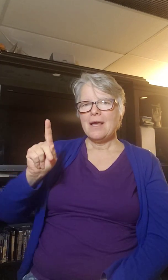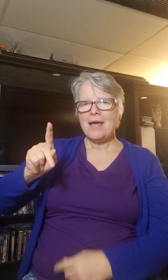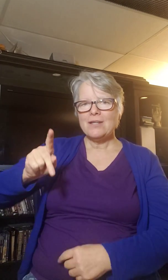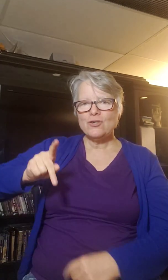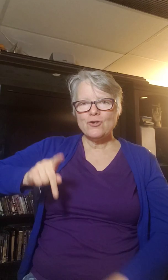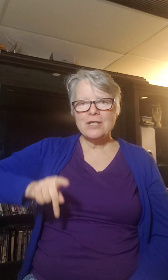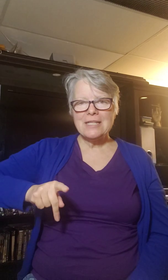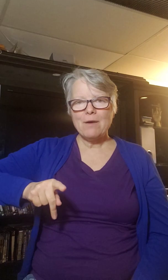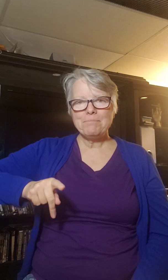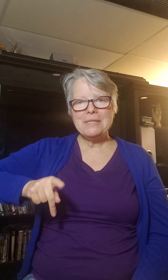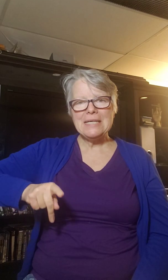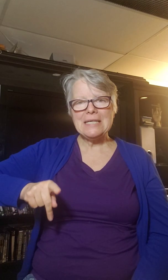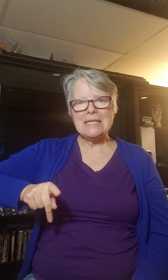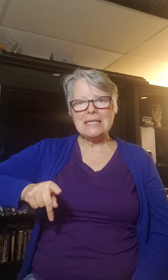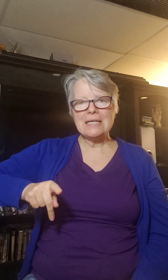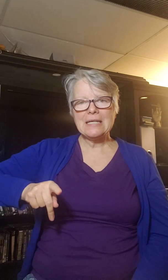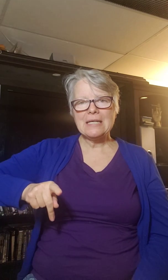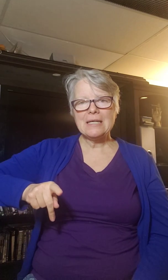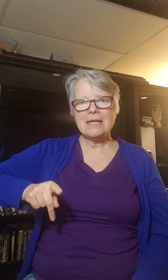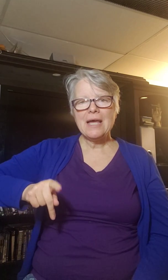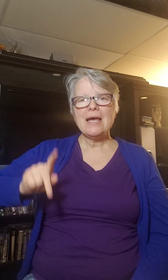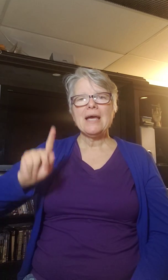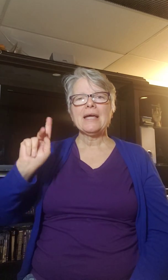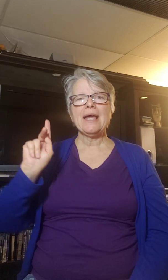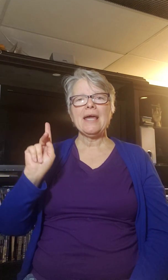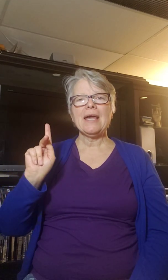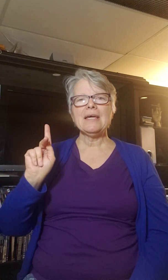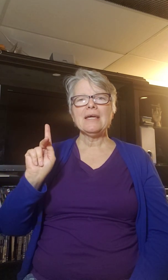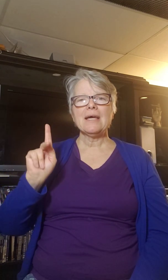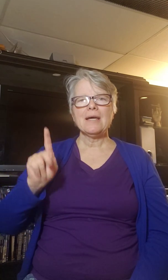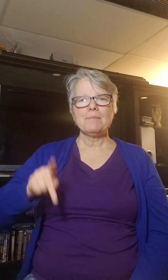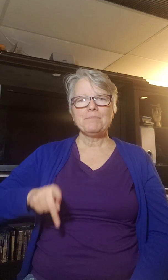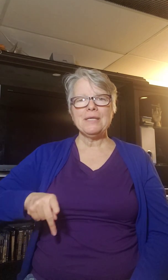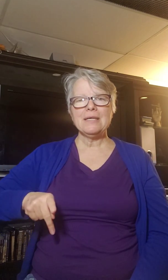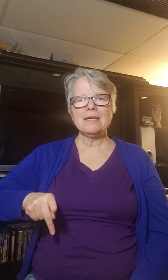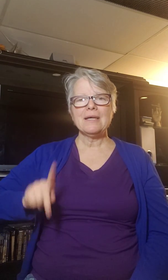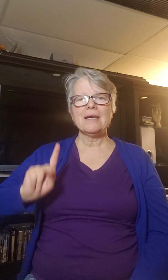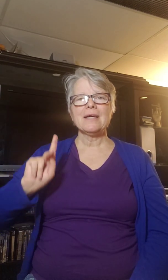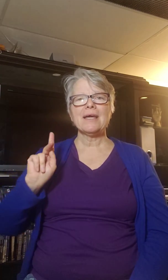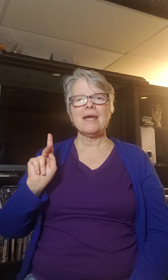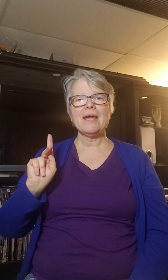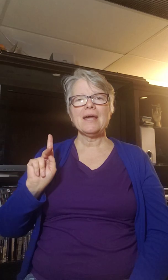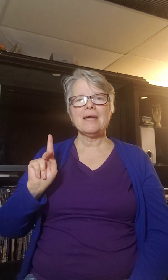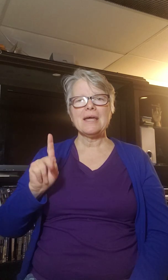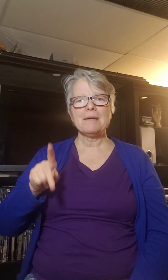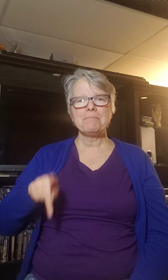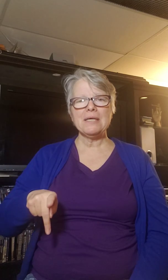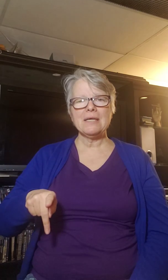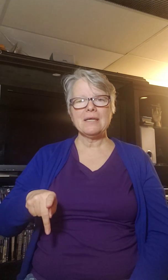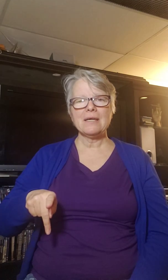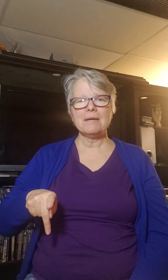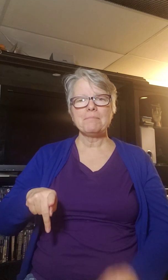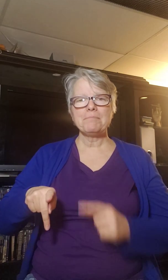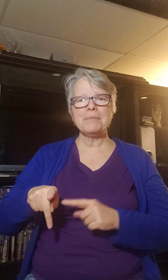and turn it down. P. K. P. K. P. P.